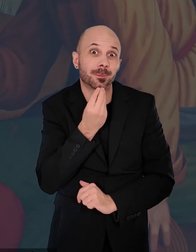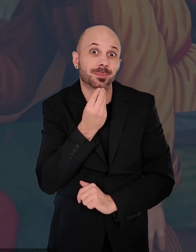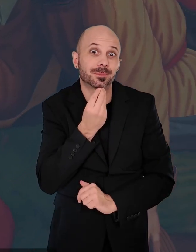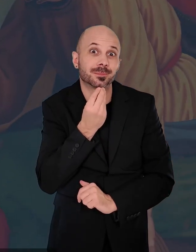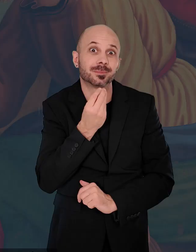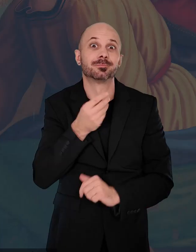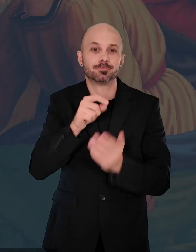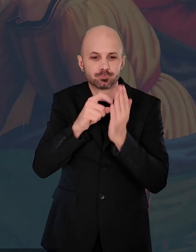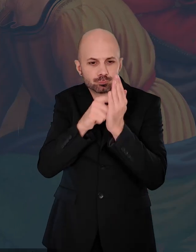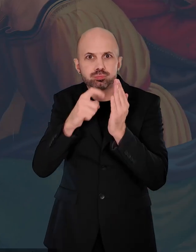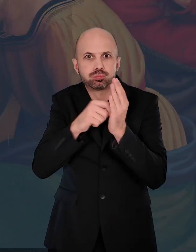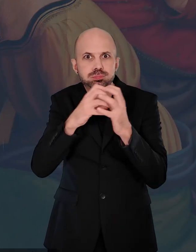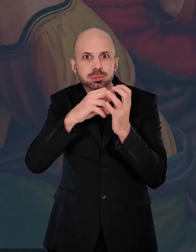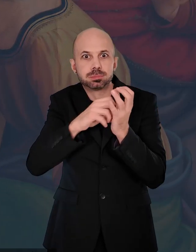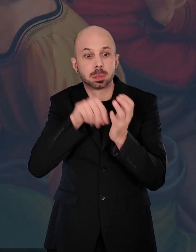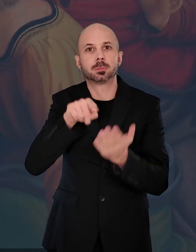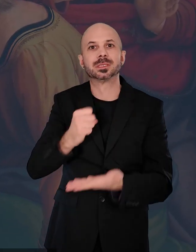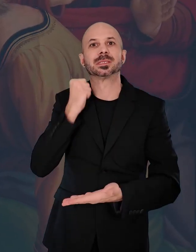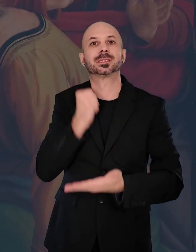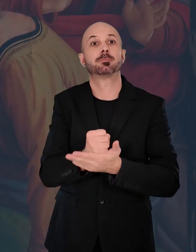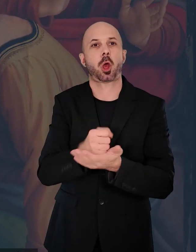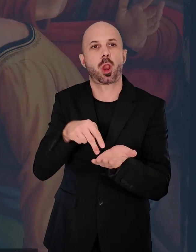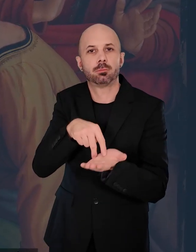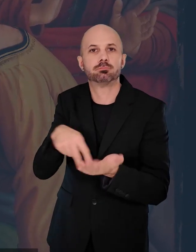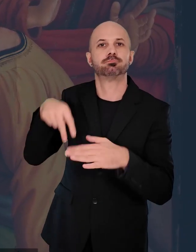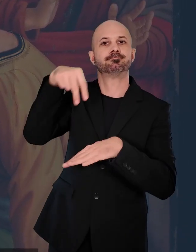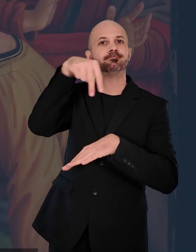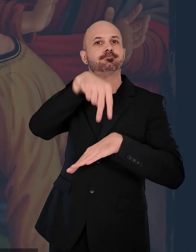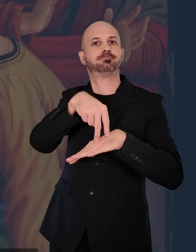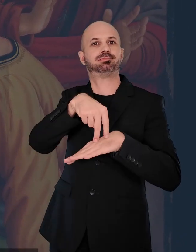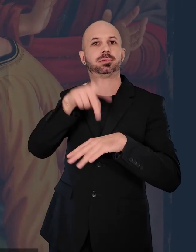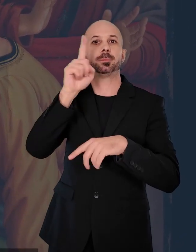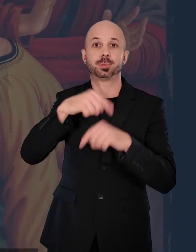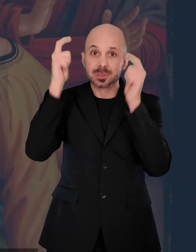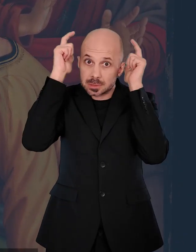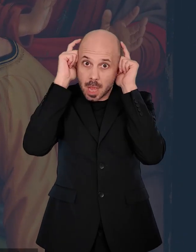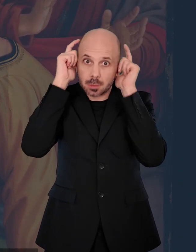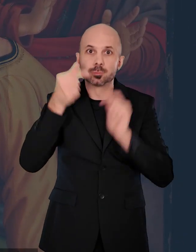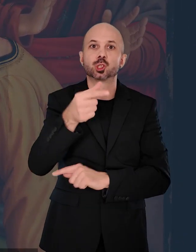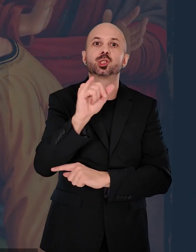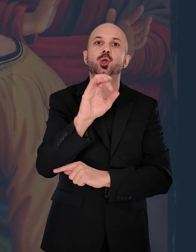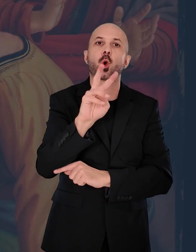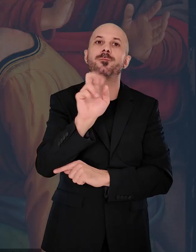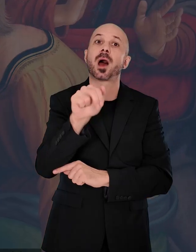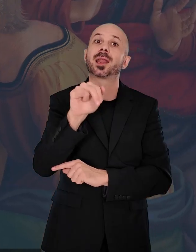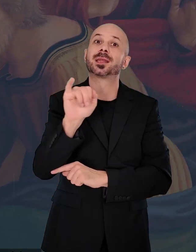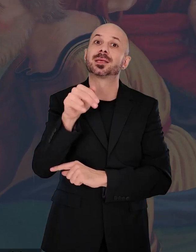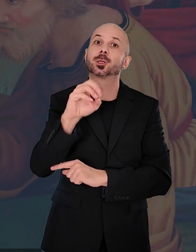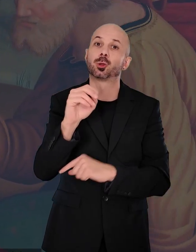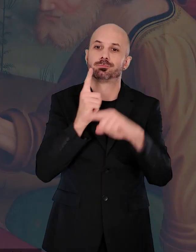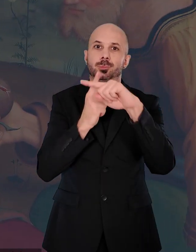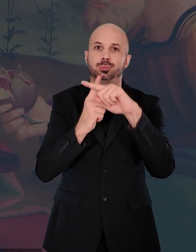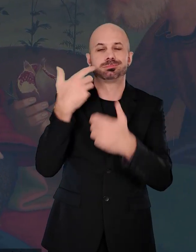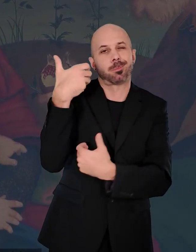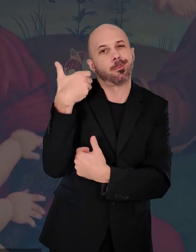a pomegranate, the symbol of resurrection, while behind him Saint John the Baptist, with a